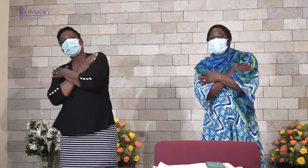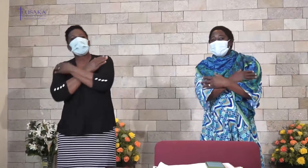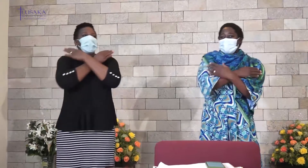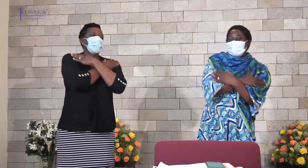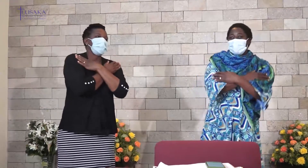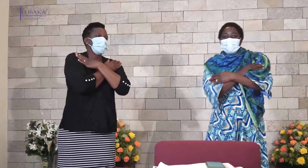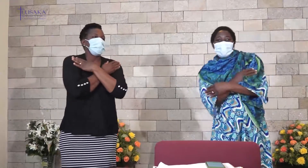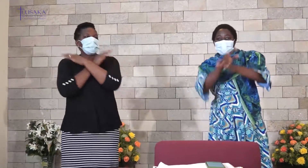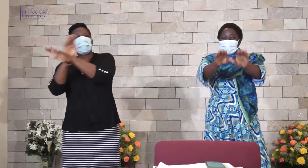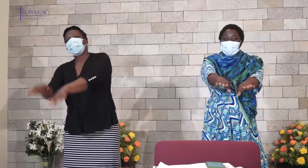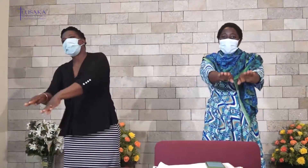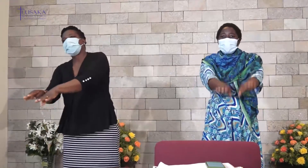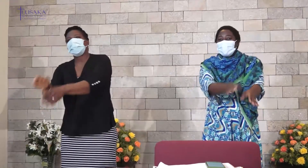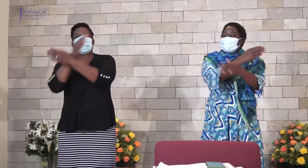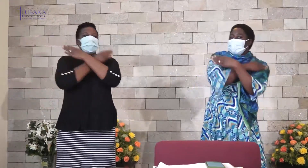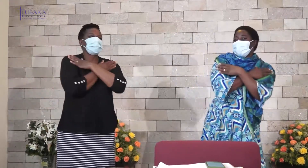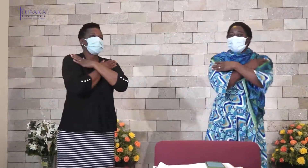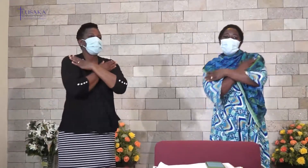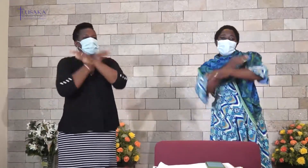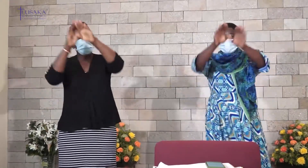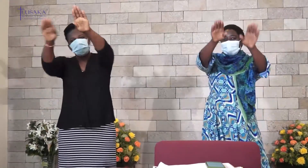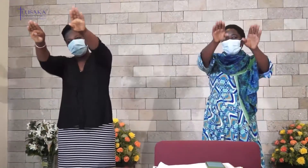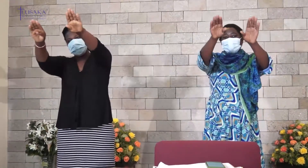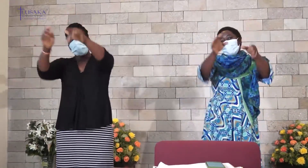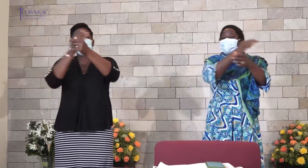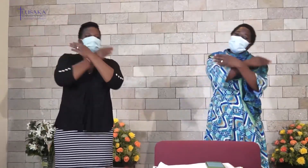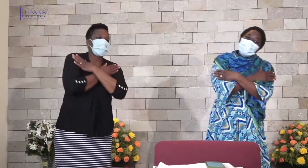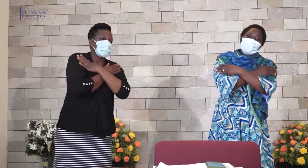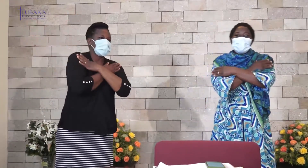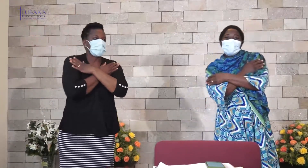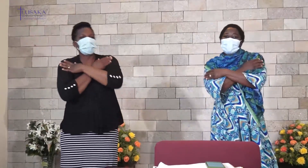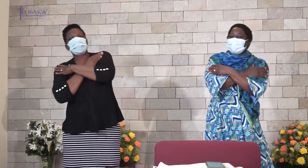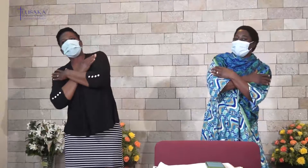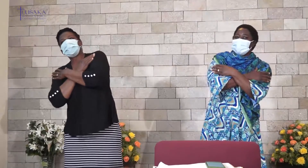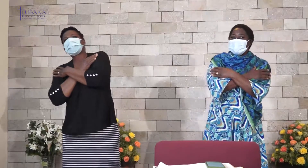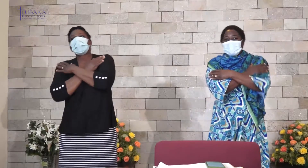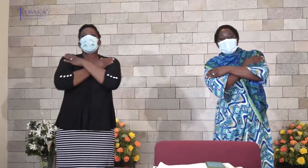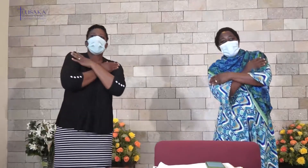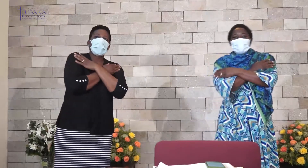Love him. Love him in the morning, love him in the noontime.